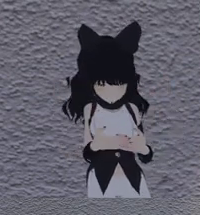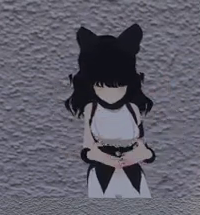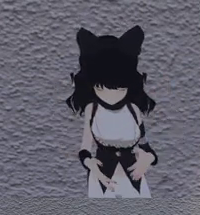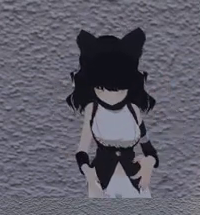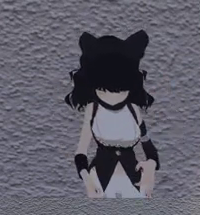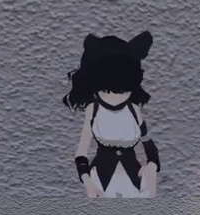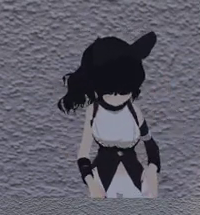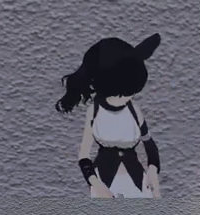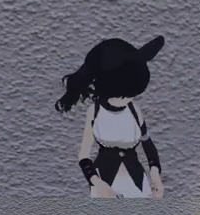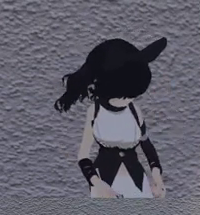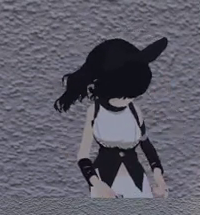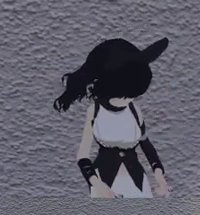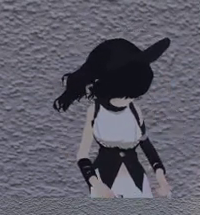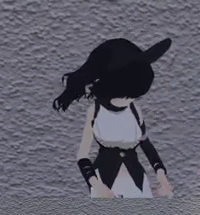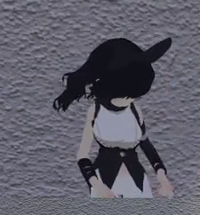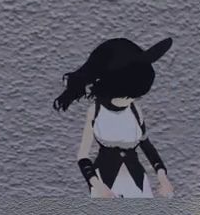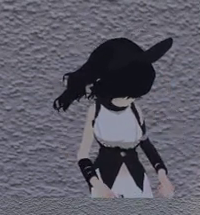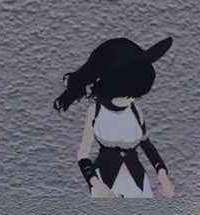Okay.